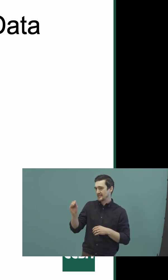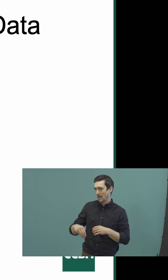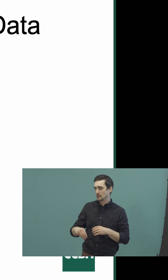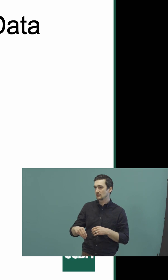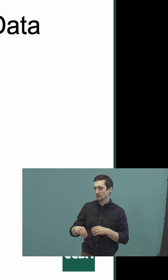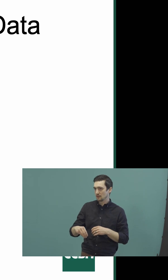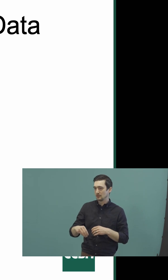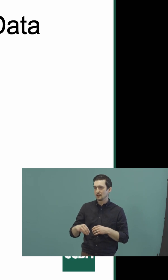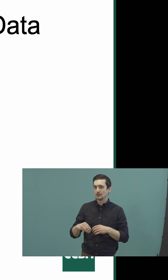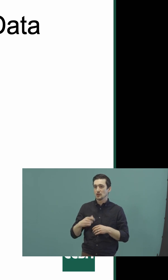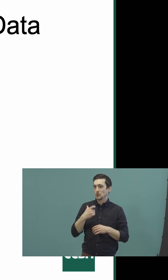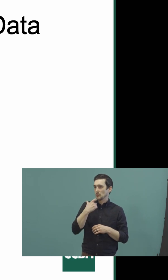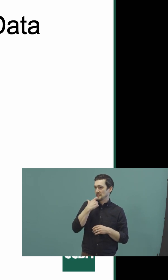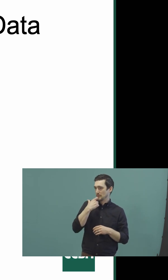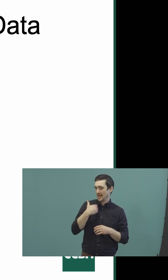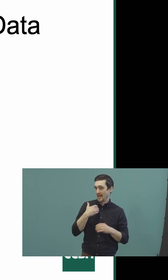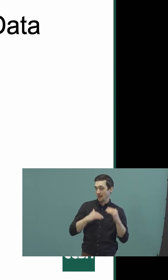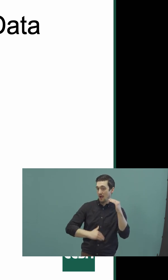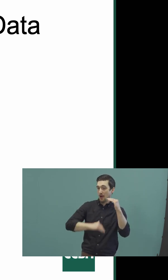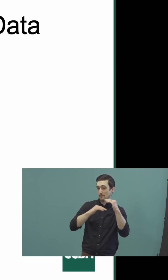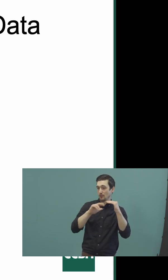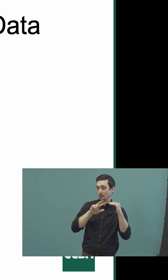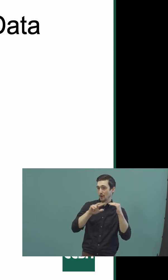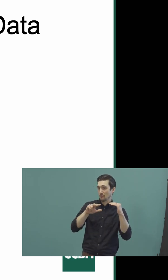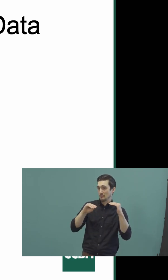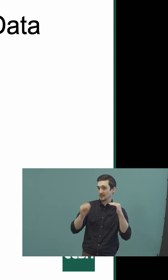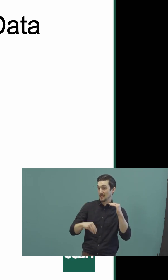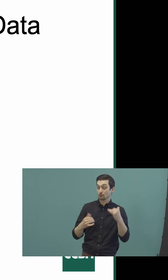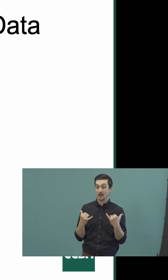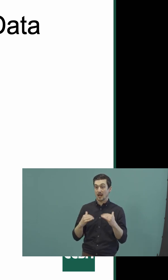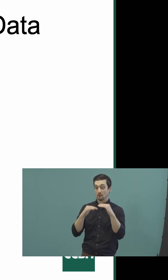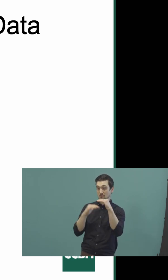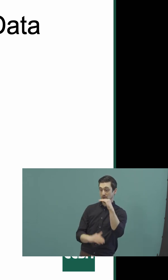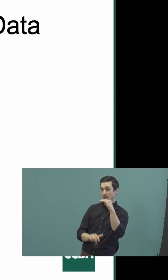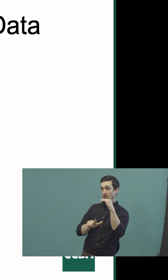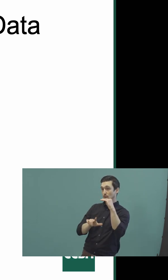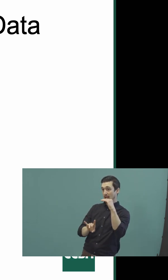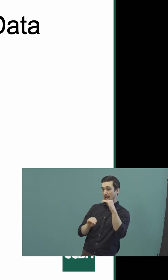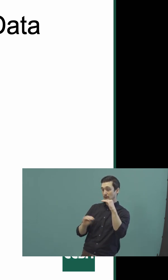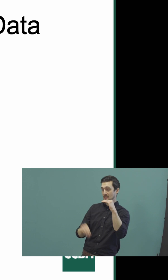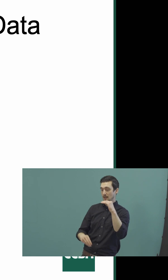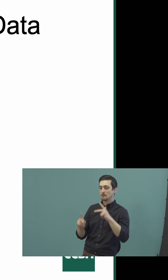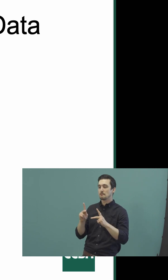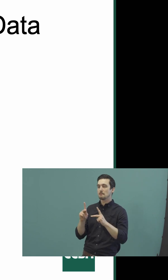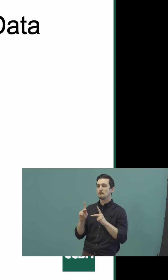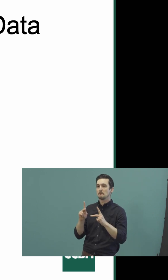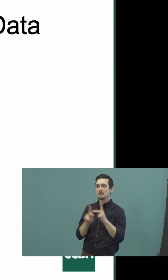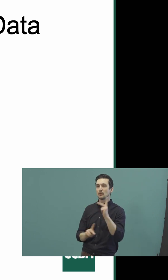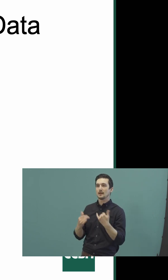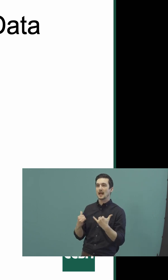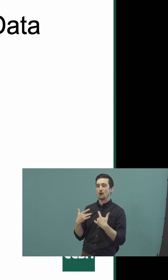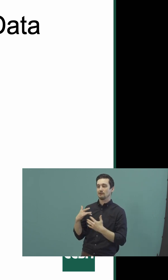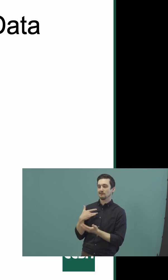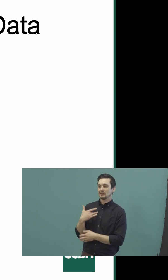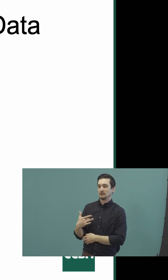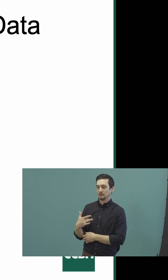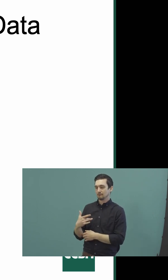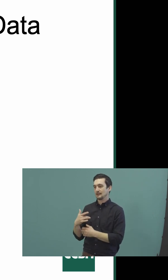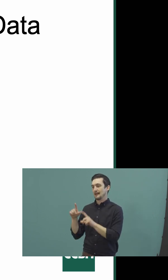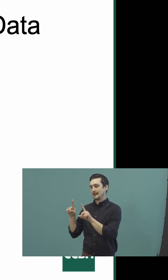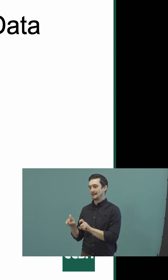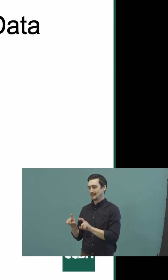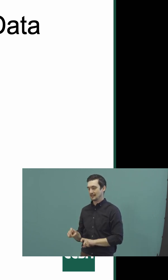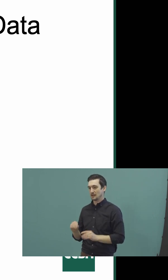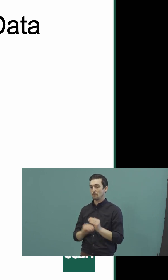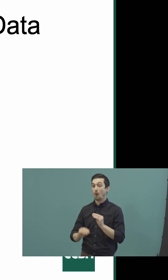as high as 33%, but this week is 28 as more people are tested and more people are hospitalized. It's,